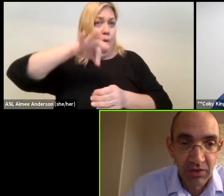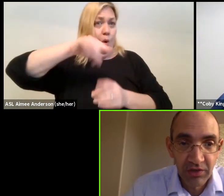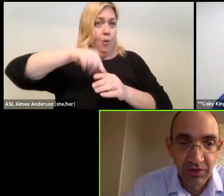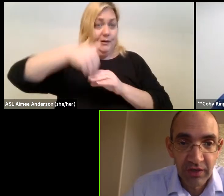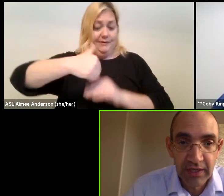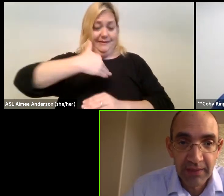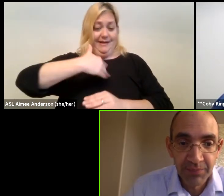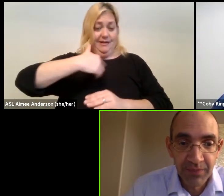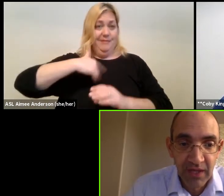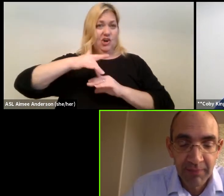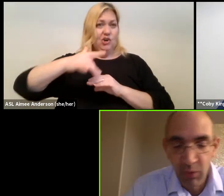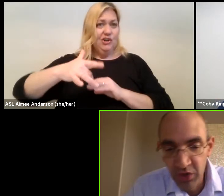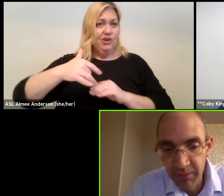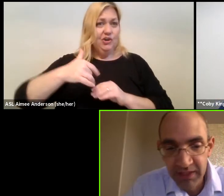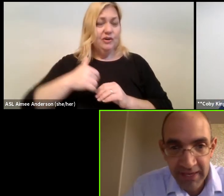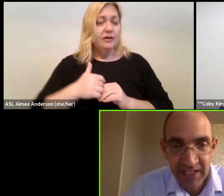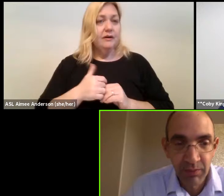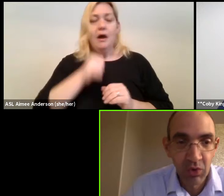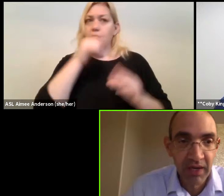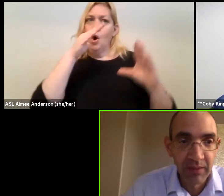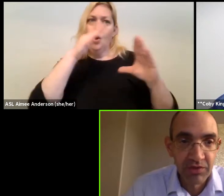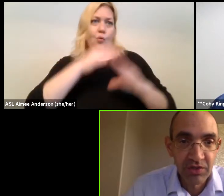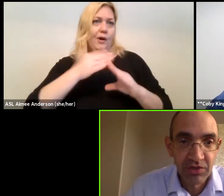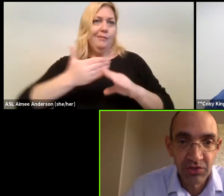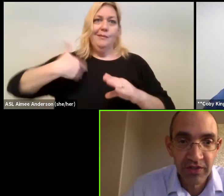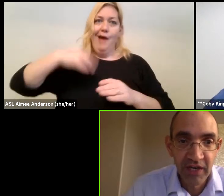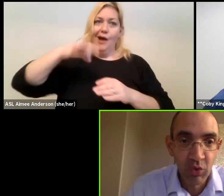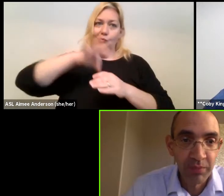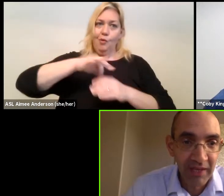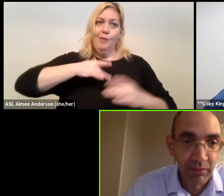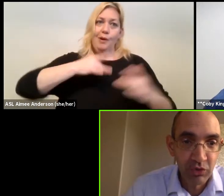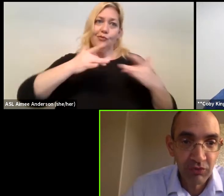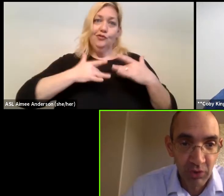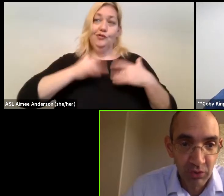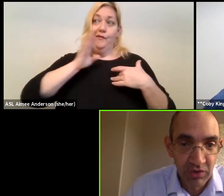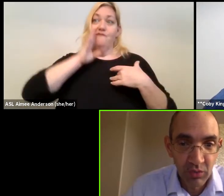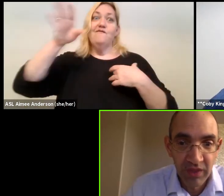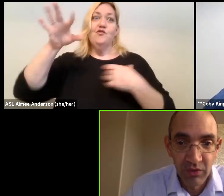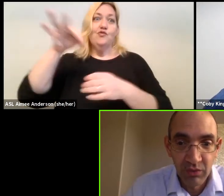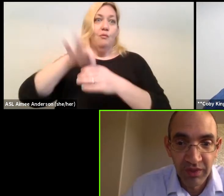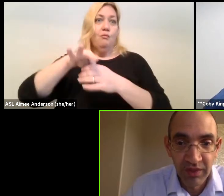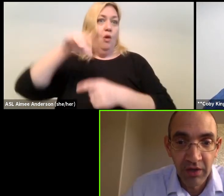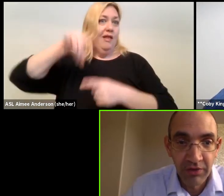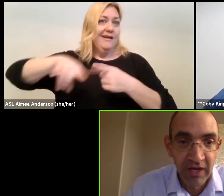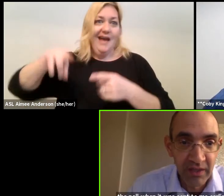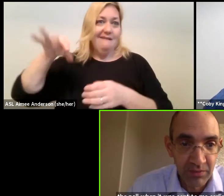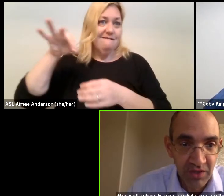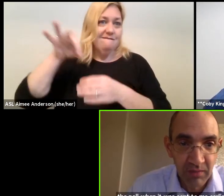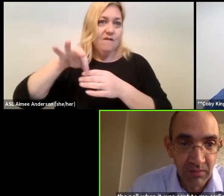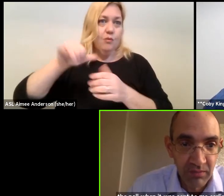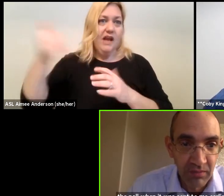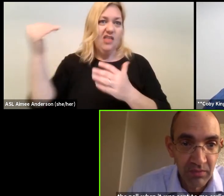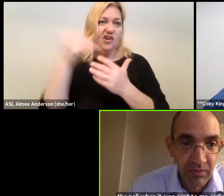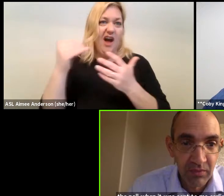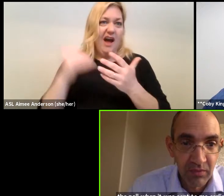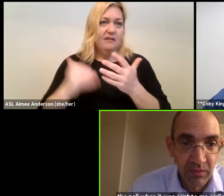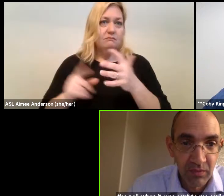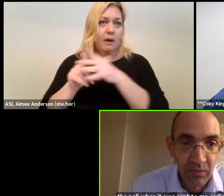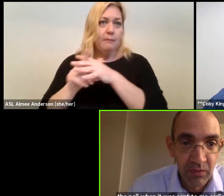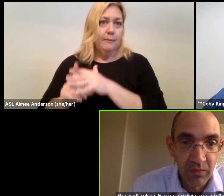me earlier. I'm not worried about the past poll, but I'm just concerned that I won't be able to vote when the other items come.